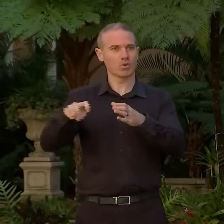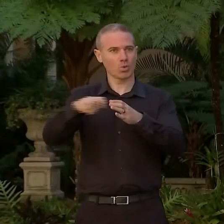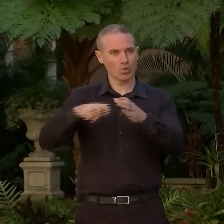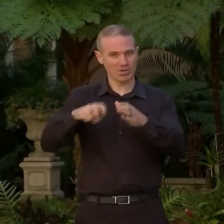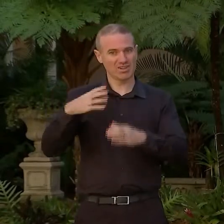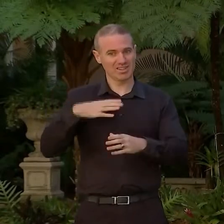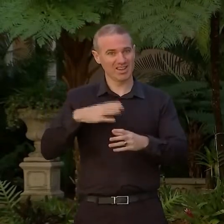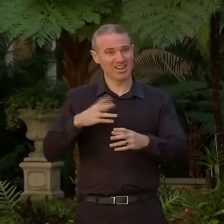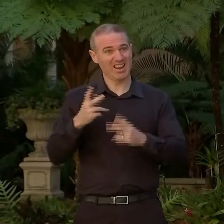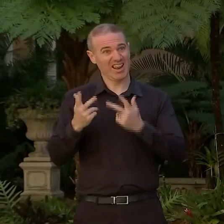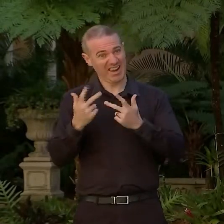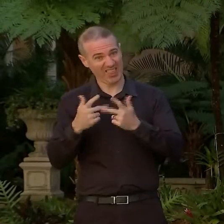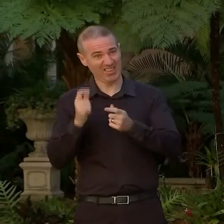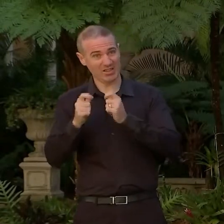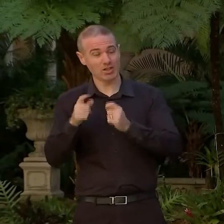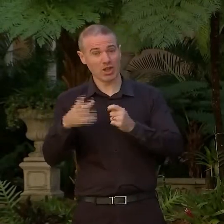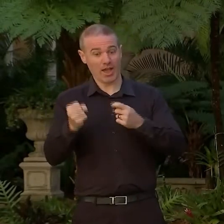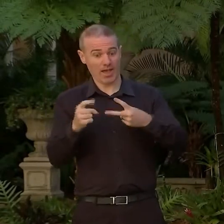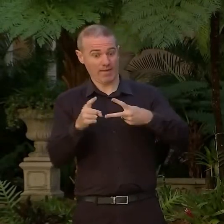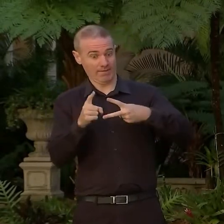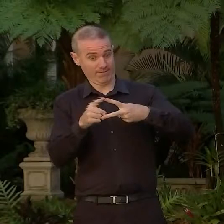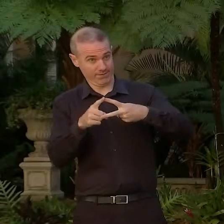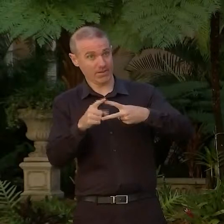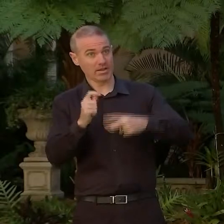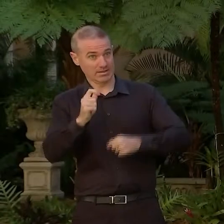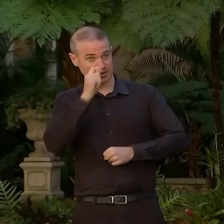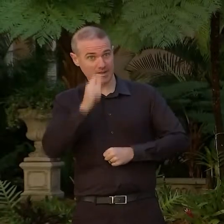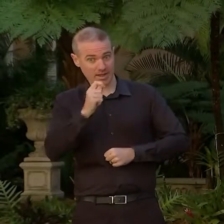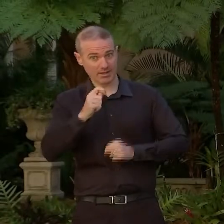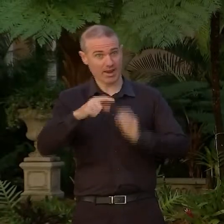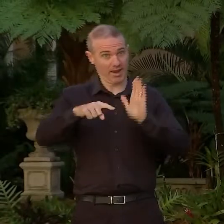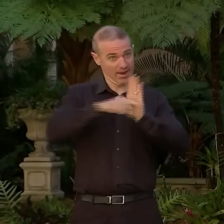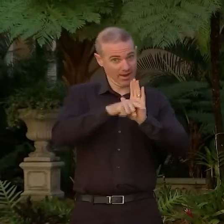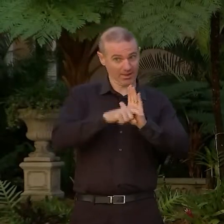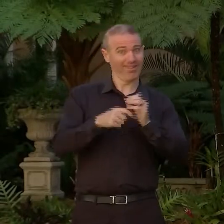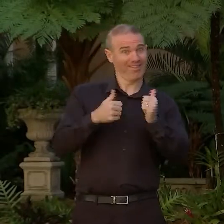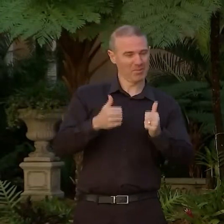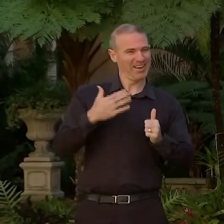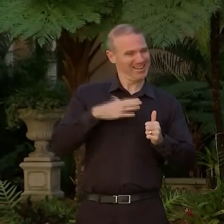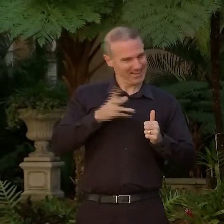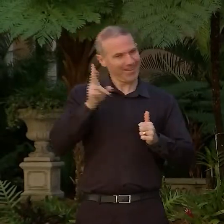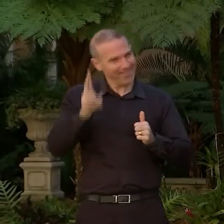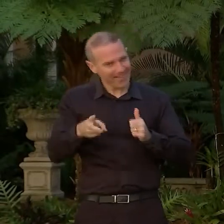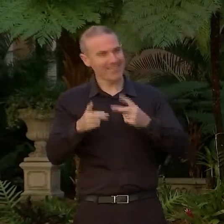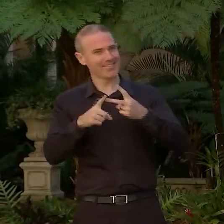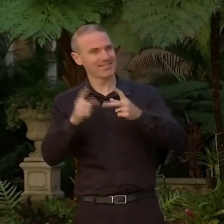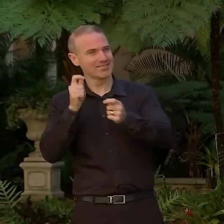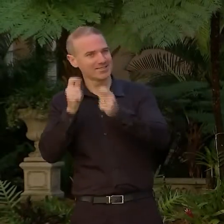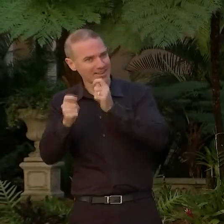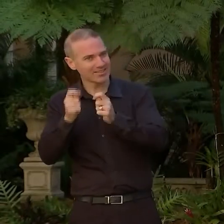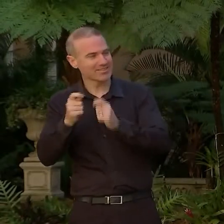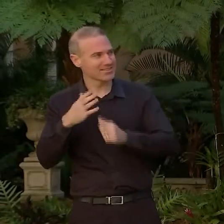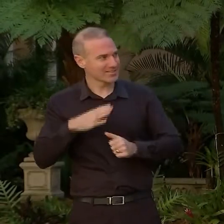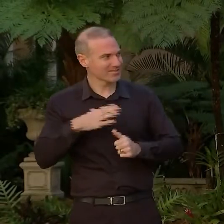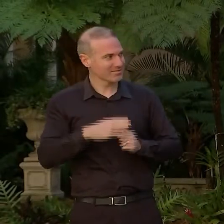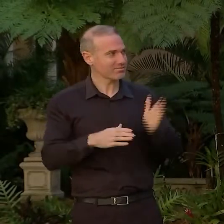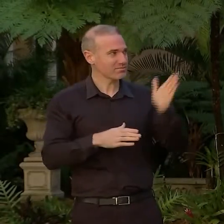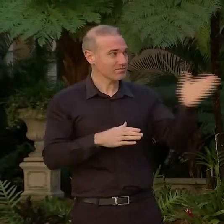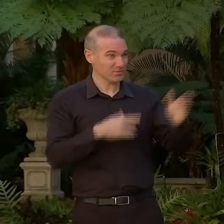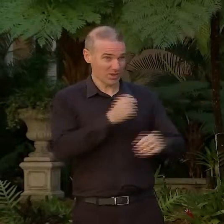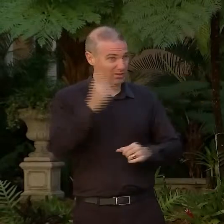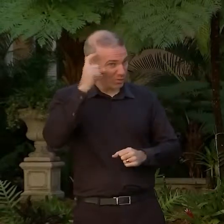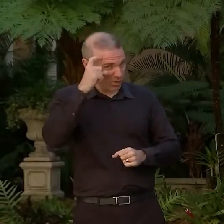because she has gotten tested negative, I should say, negative already, and then do that bit and we'll deal with the other aspects later. She's still